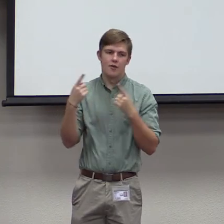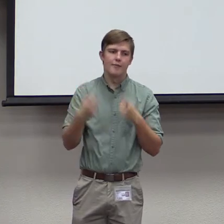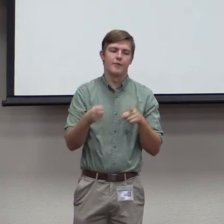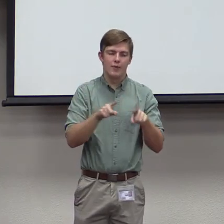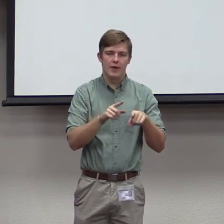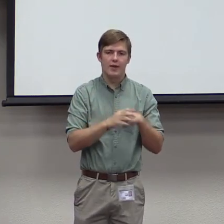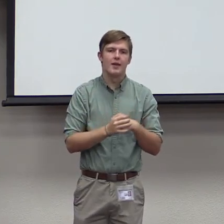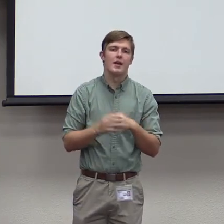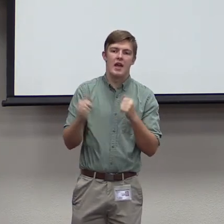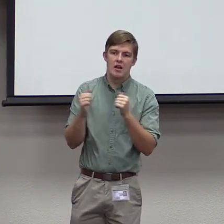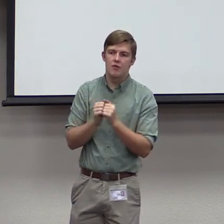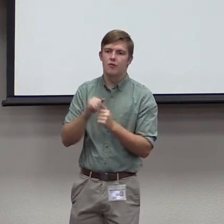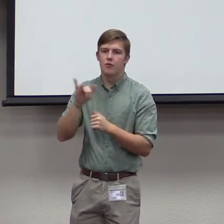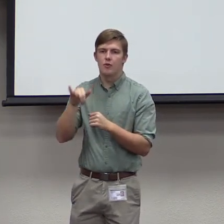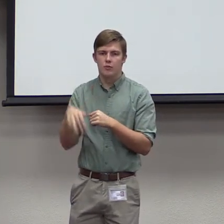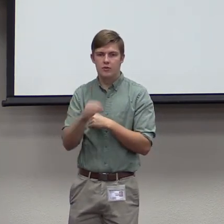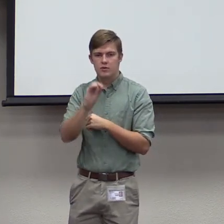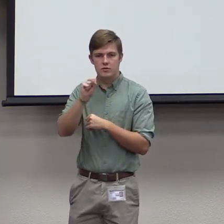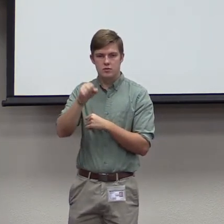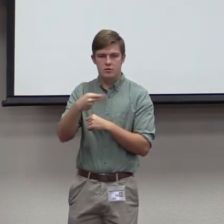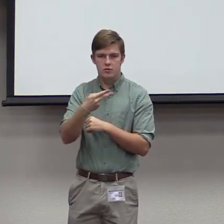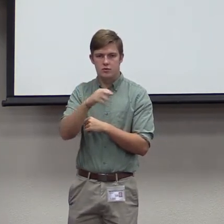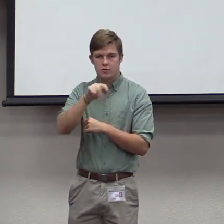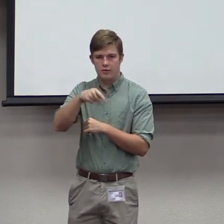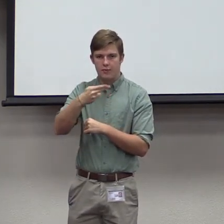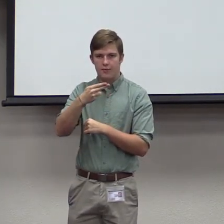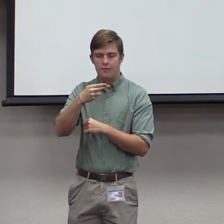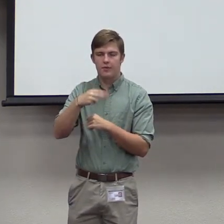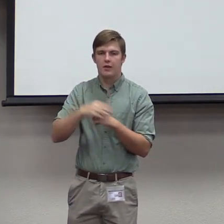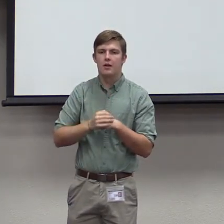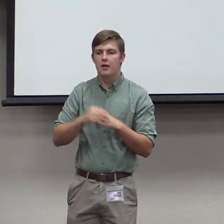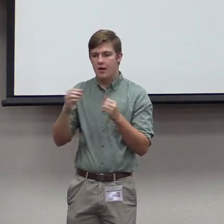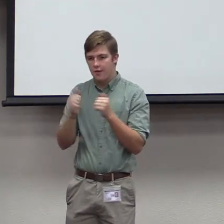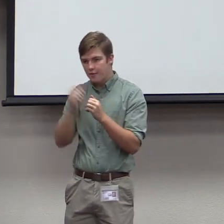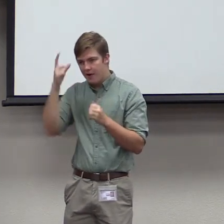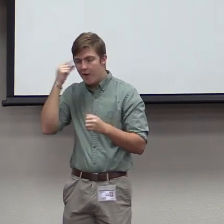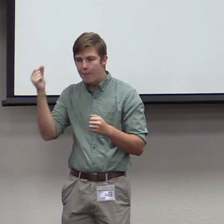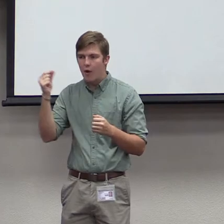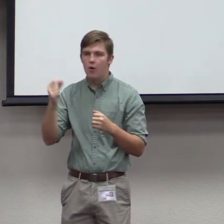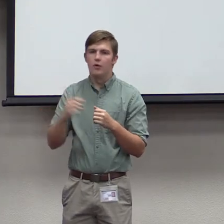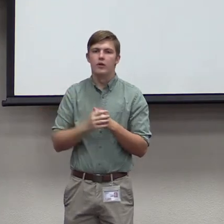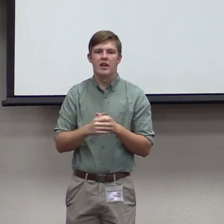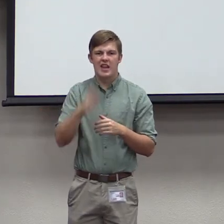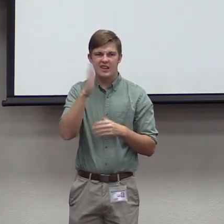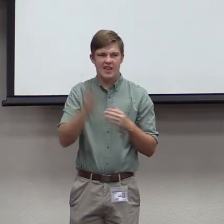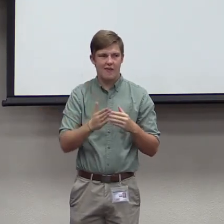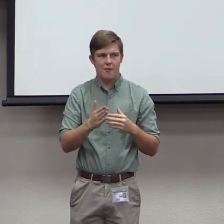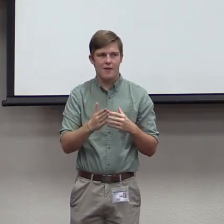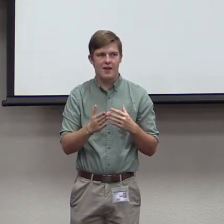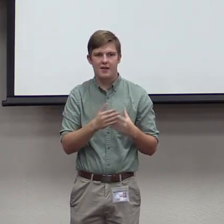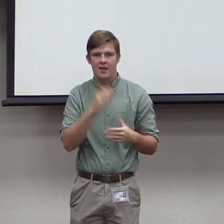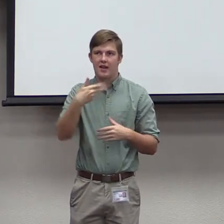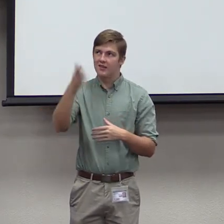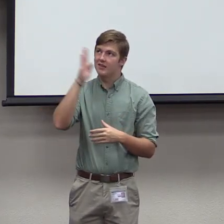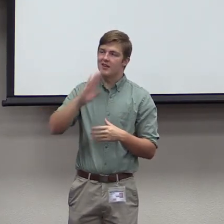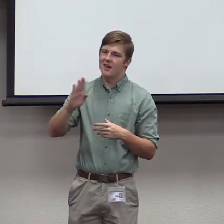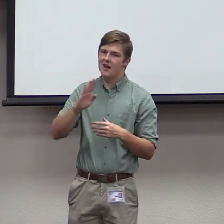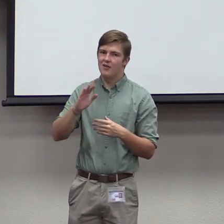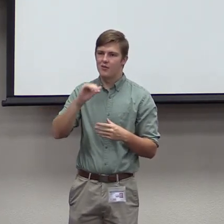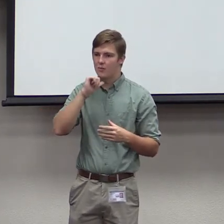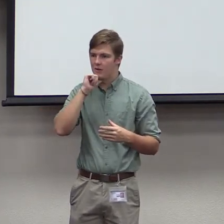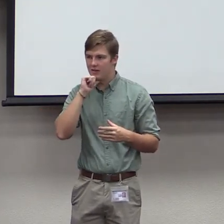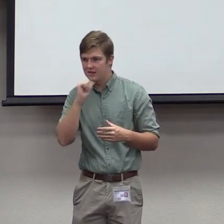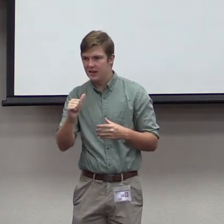God was with Joseph, and God was with Moses, and God was, it's never been that God was